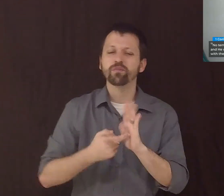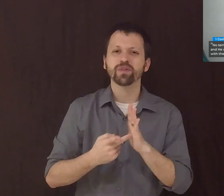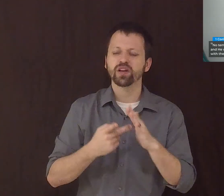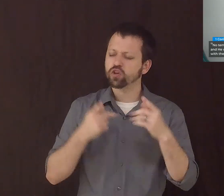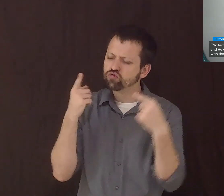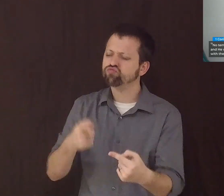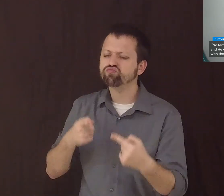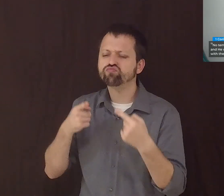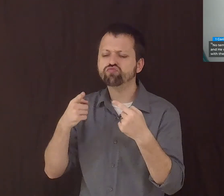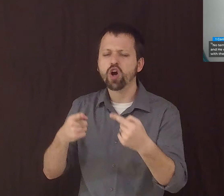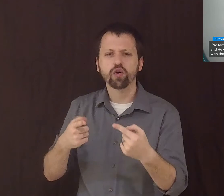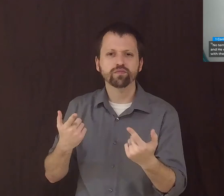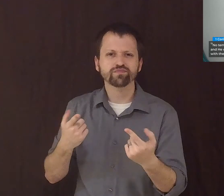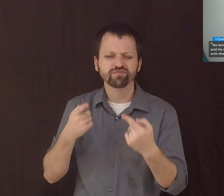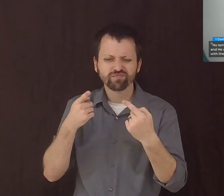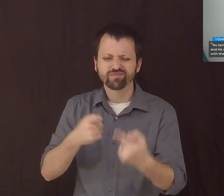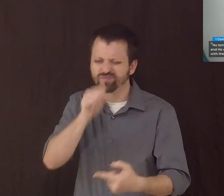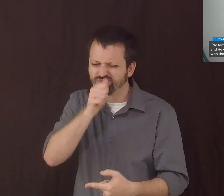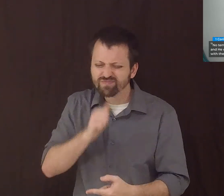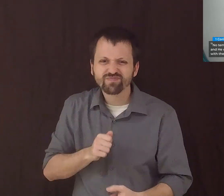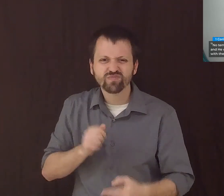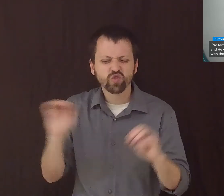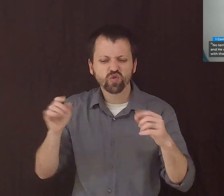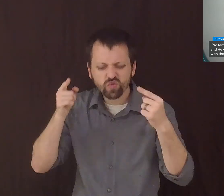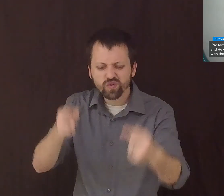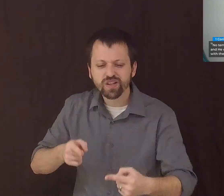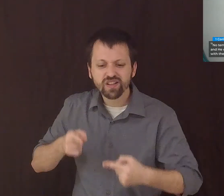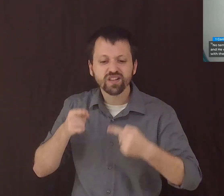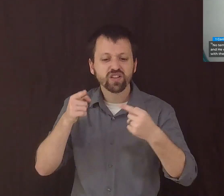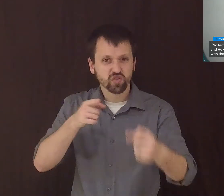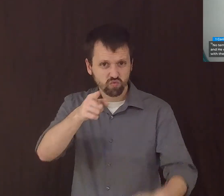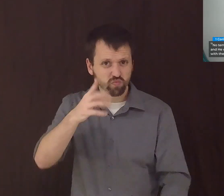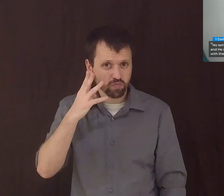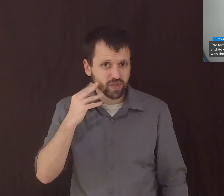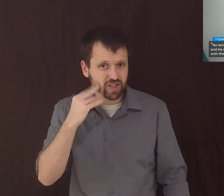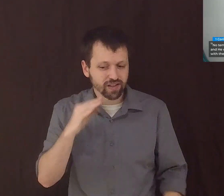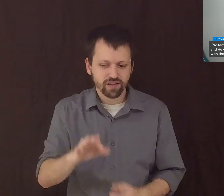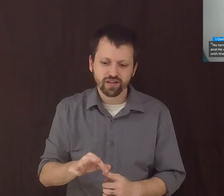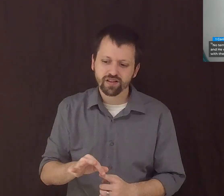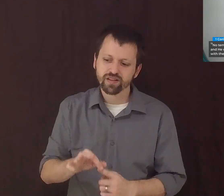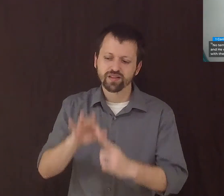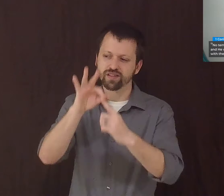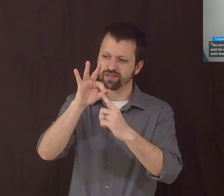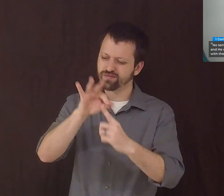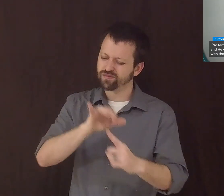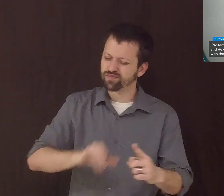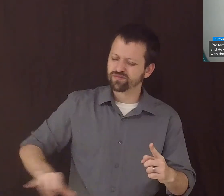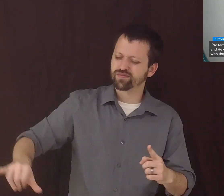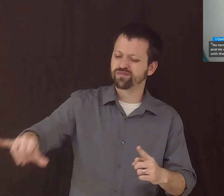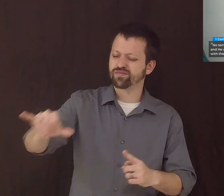an affliction. There's no trial, there's no affliction that's taken you, he says, except what's common to